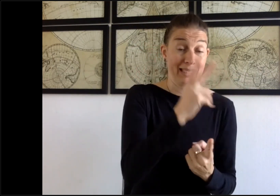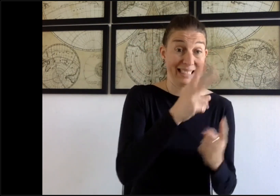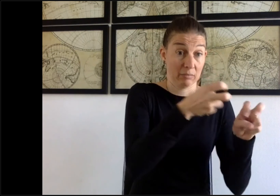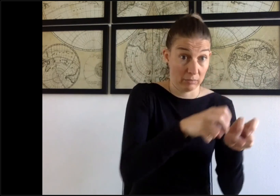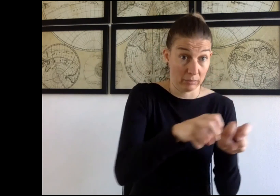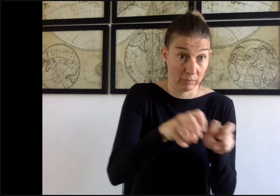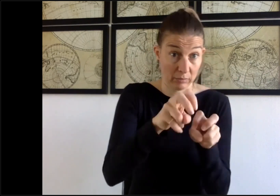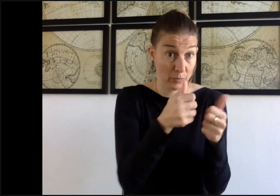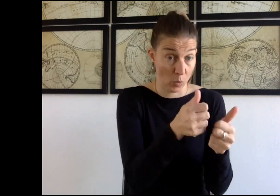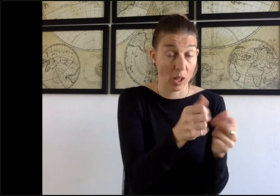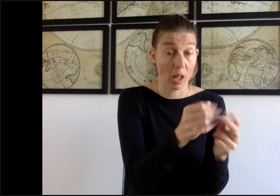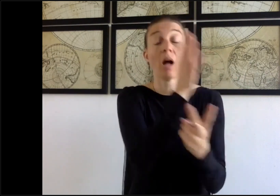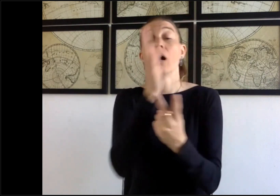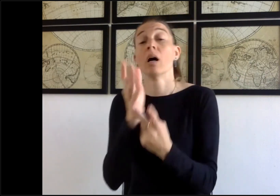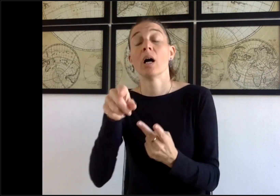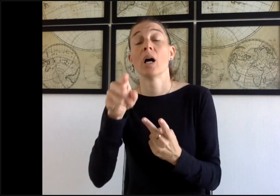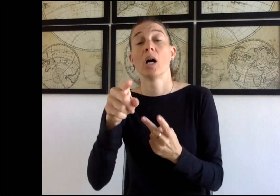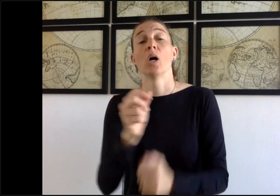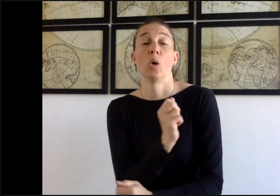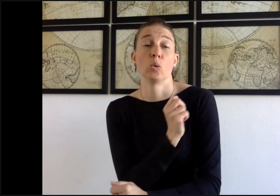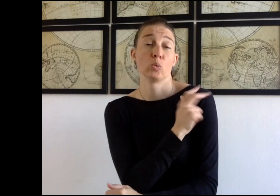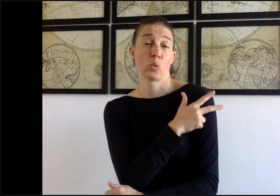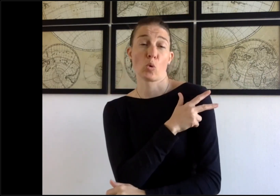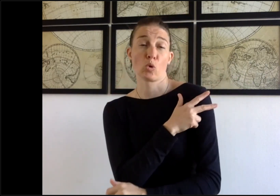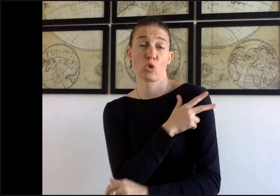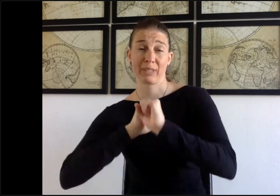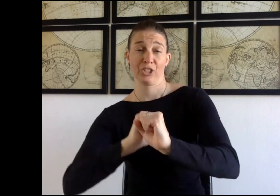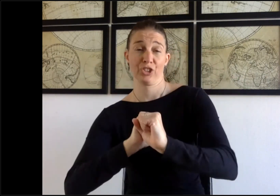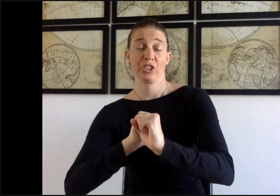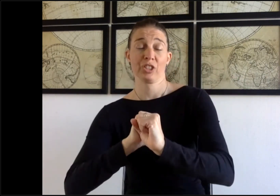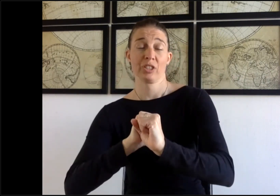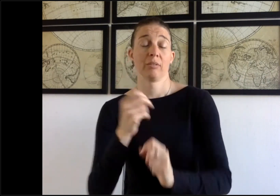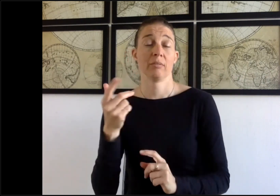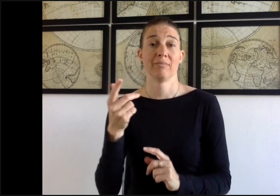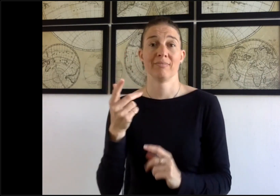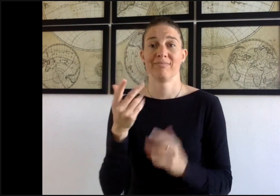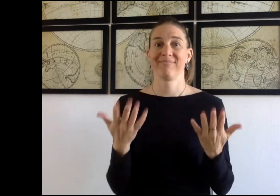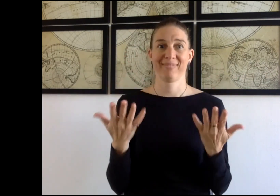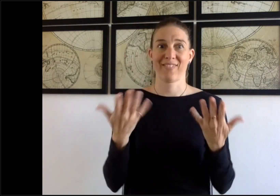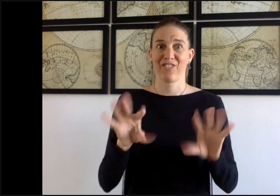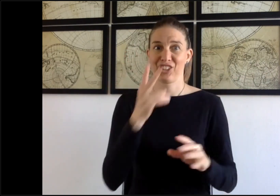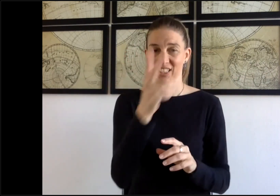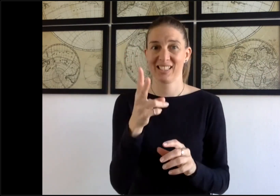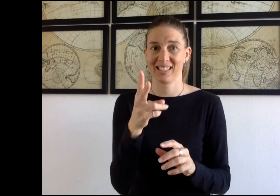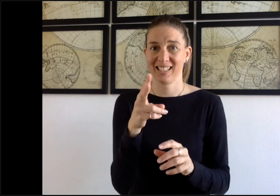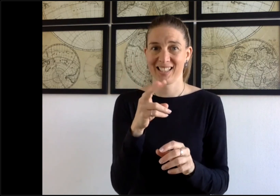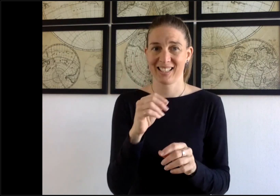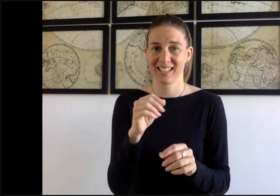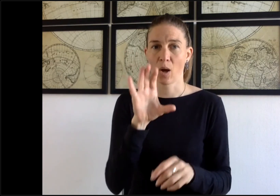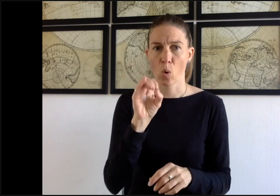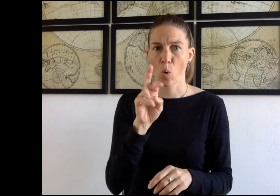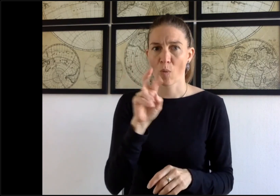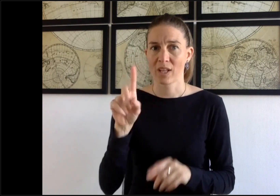this comes out very clearly in this COVID crisis. Already before the crisis hit, we knew that 2 out of 3 job seekers in